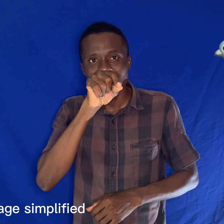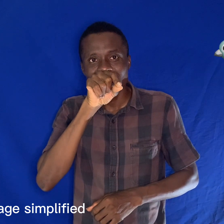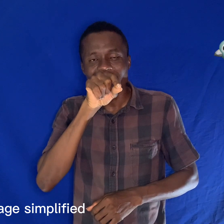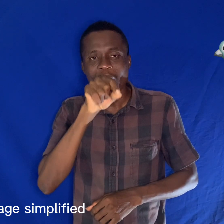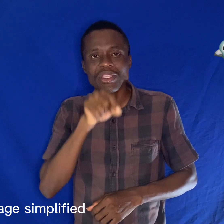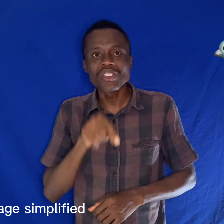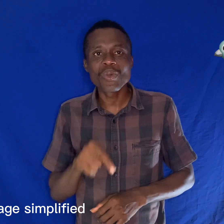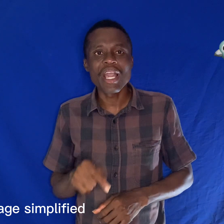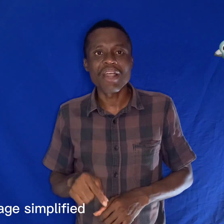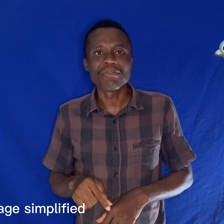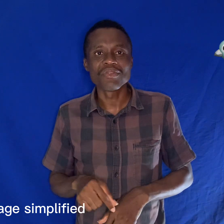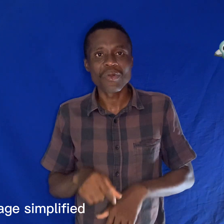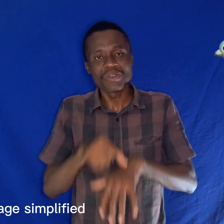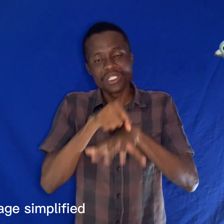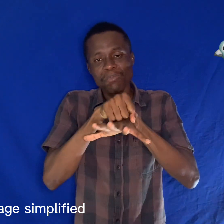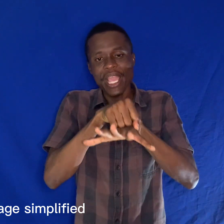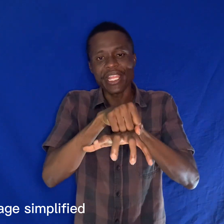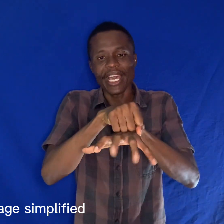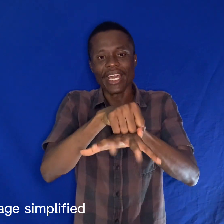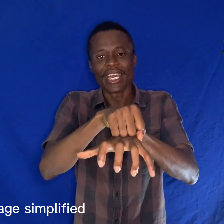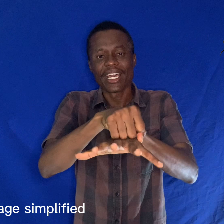And what else do we have? Spider.